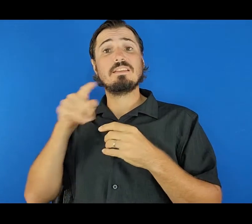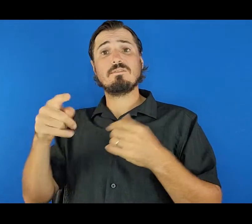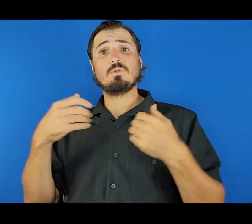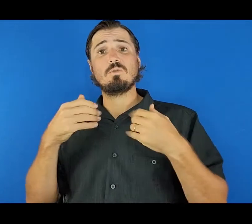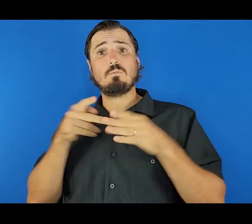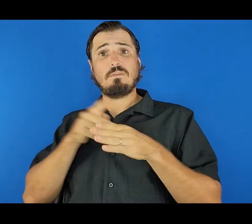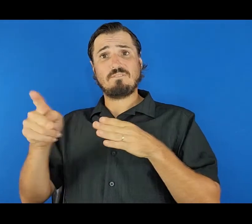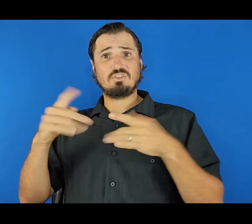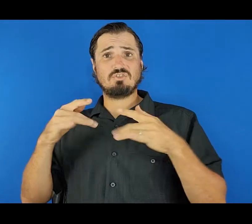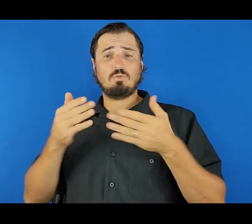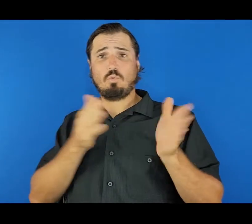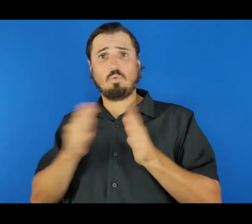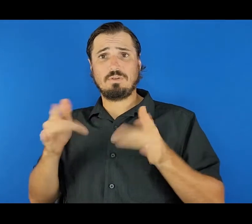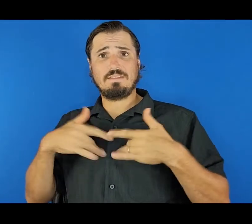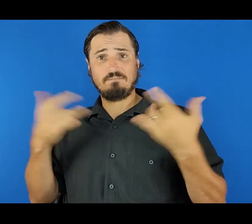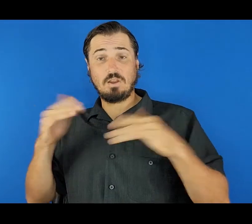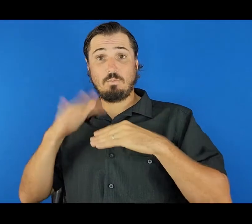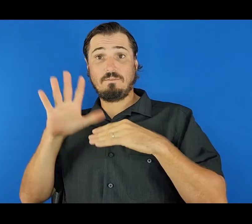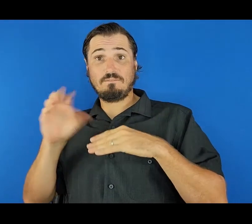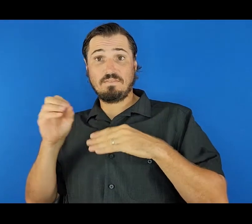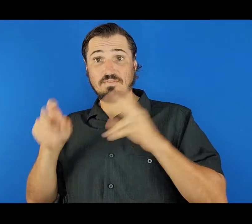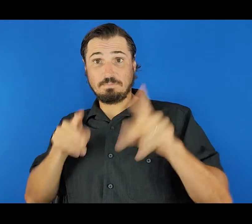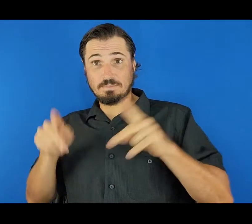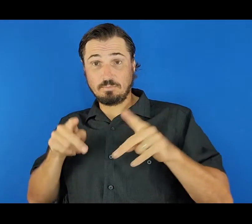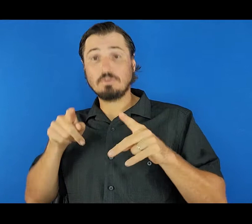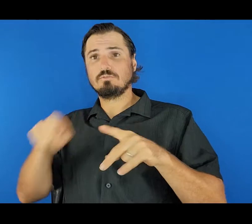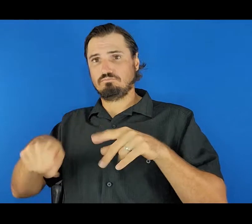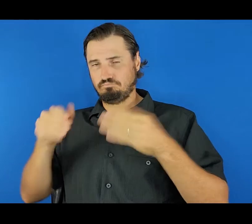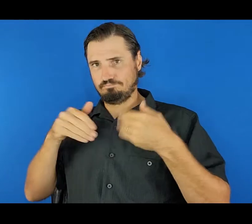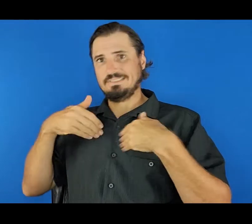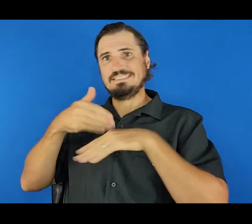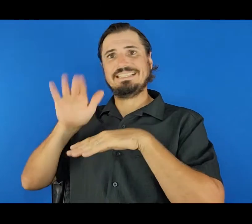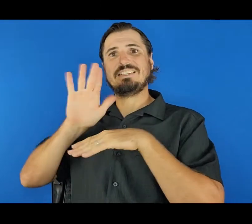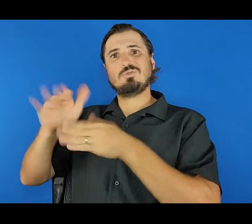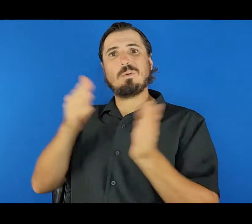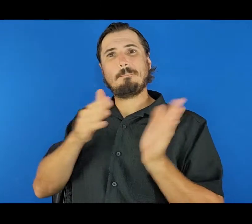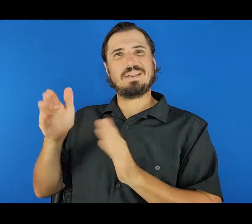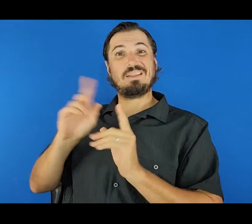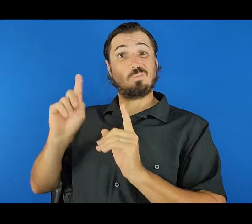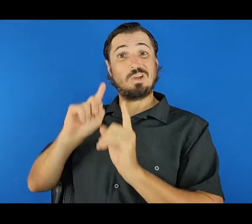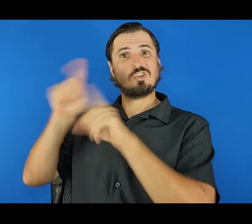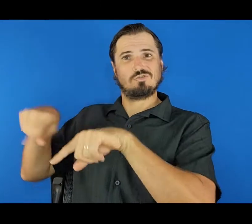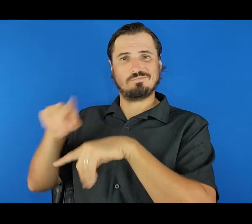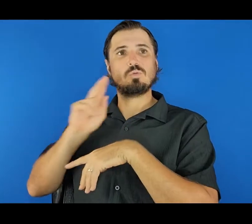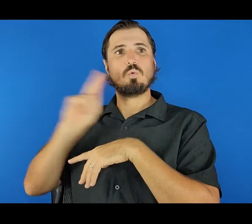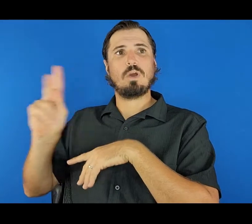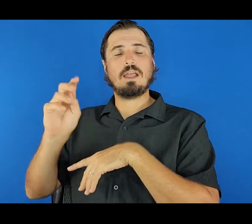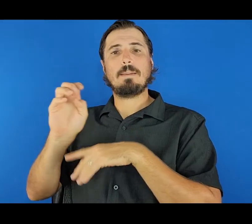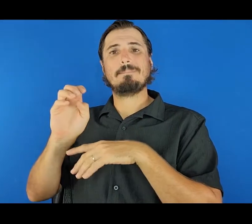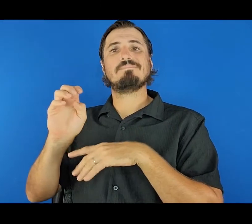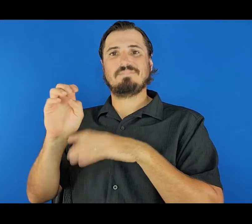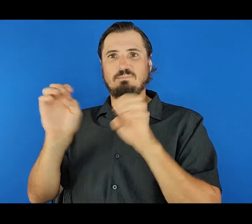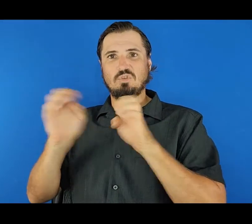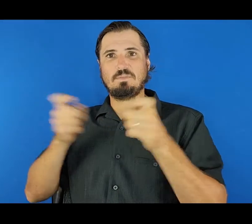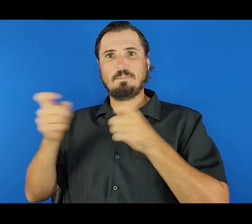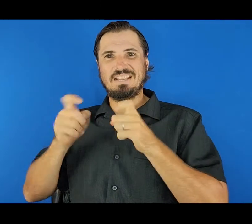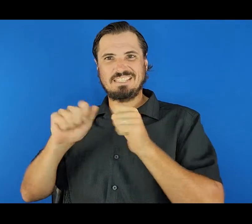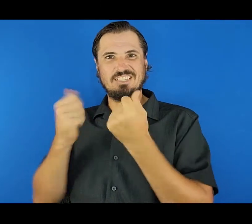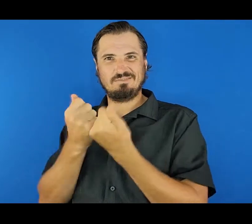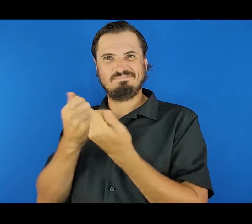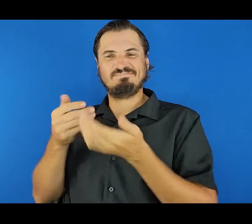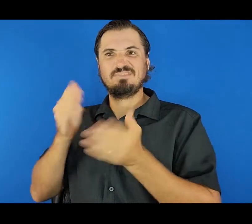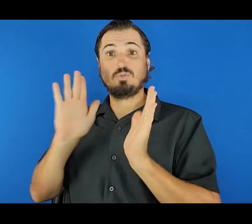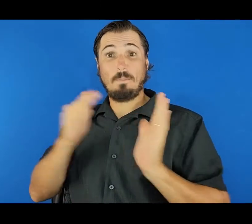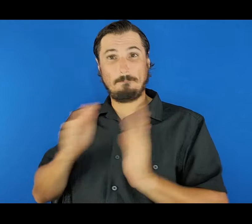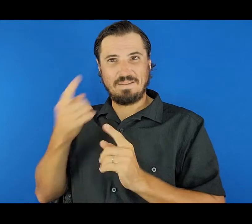Professionally organized events, over 50 people must submit their safety plans to the Kauai Emergency Management Agency in advance.